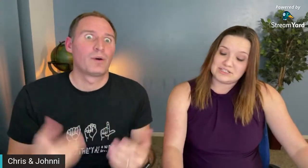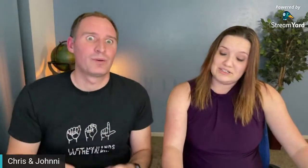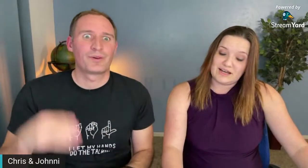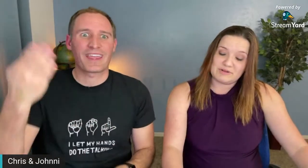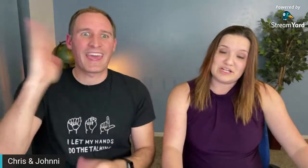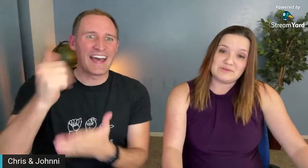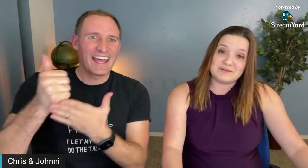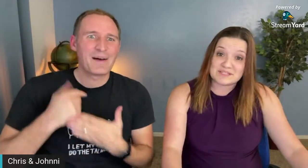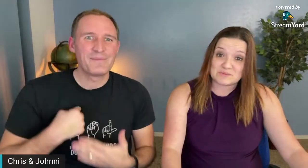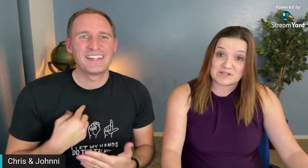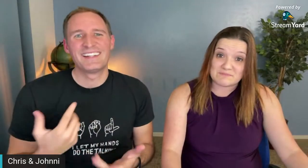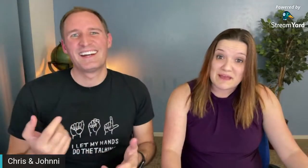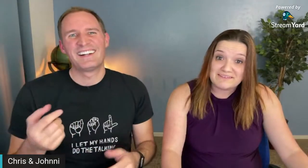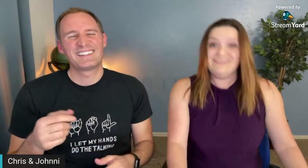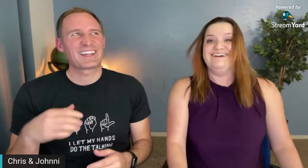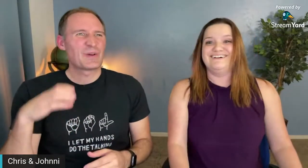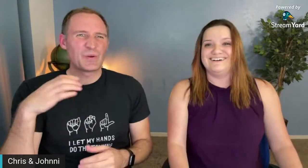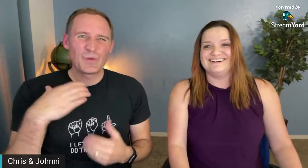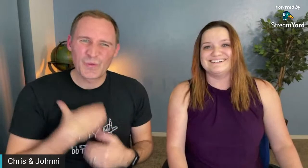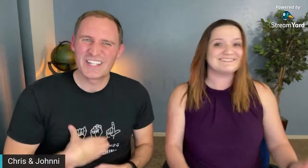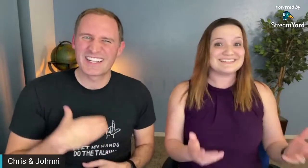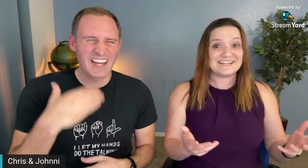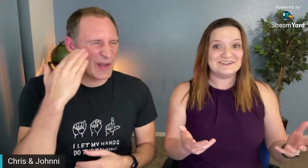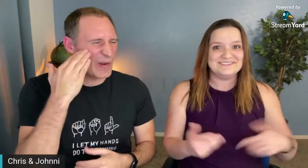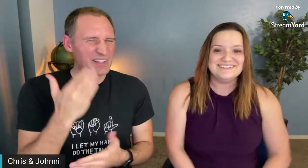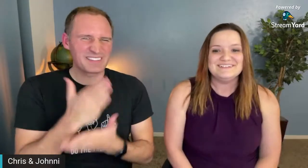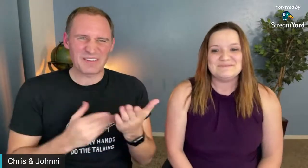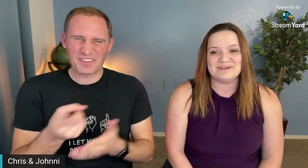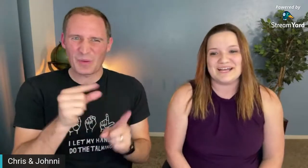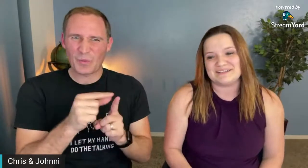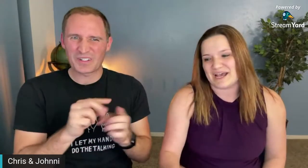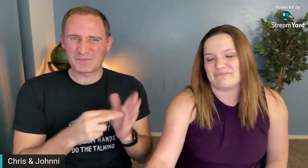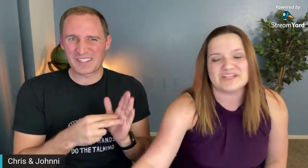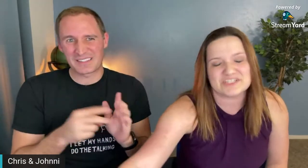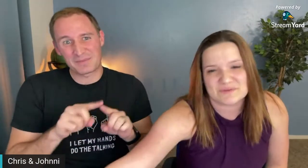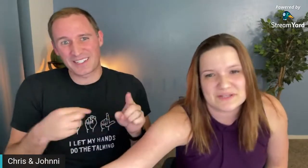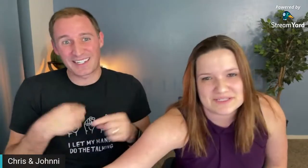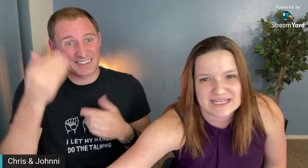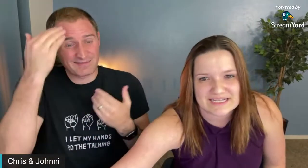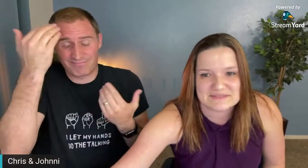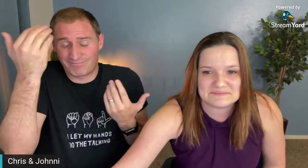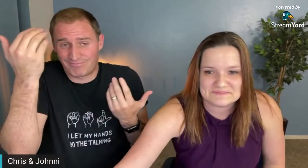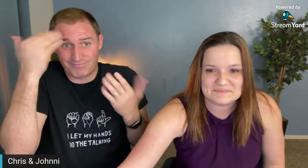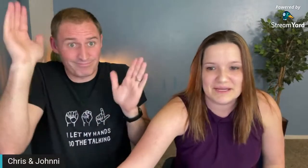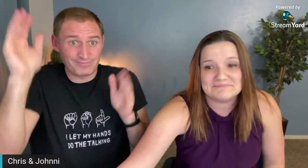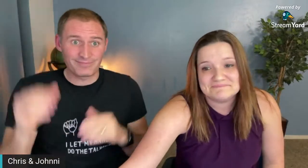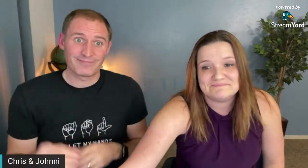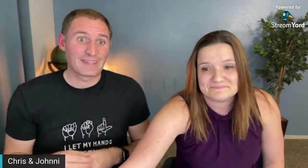I wish I knew what some of these words meant because I don't. But yeah, it's just one of those things. But